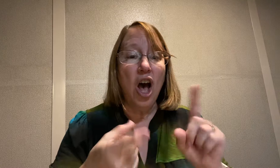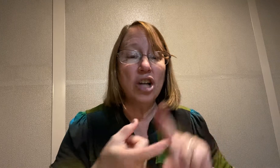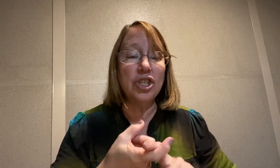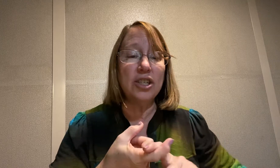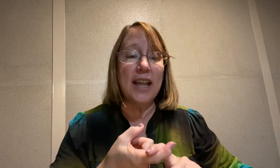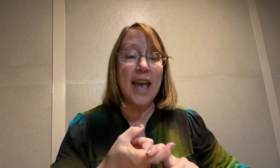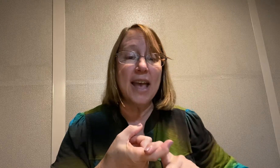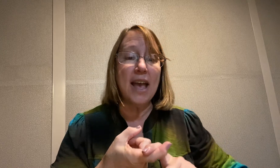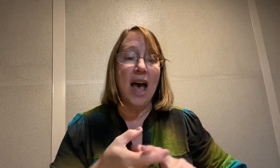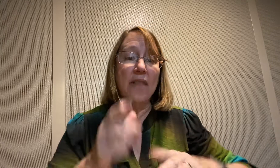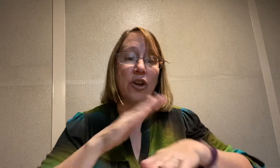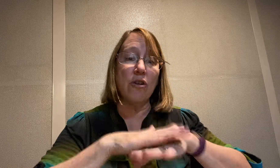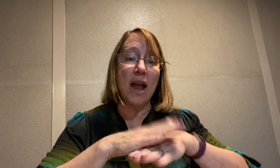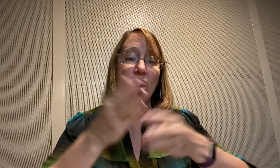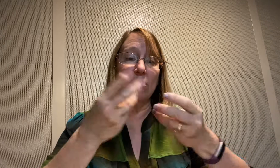Hunter lay on the ground,